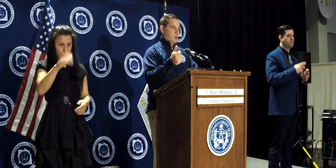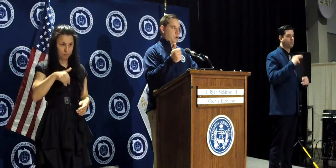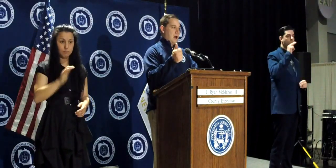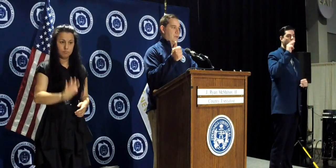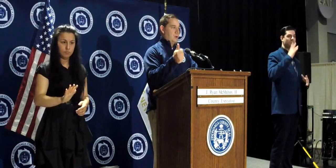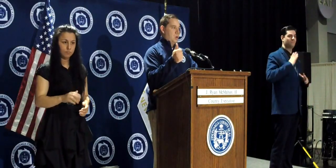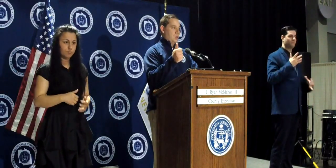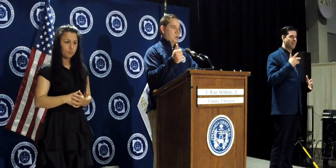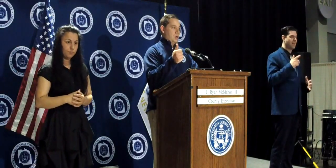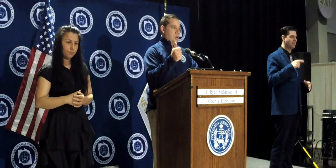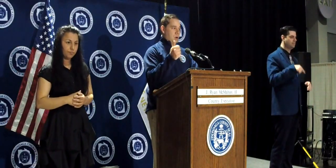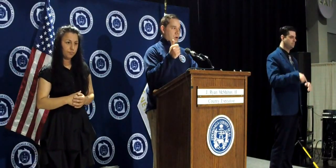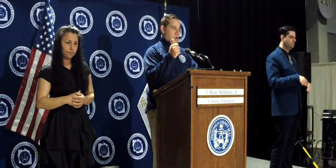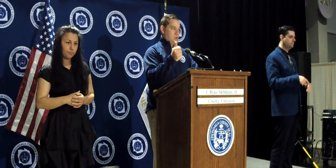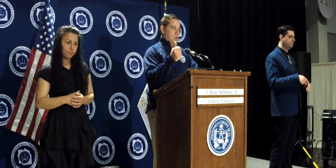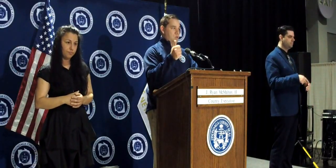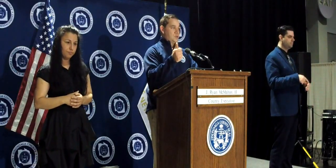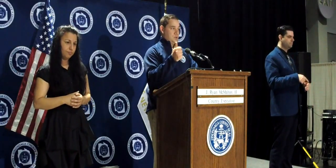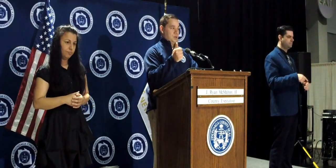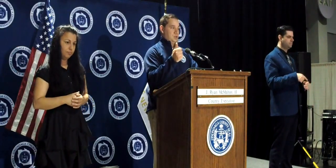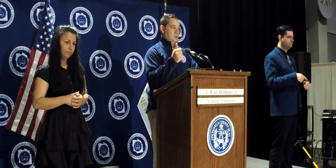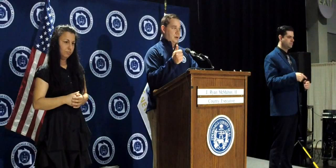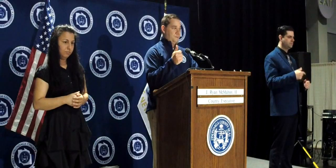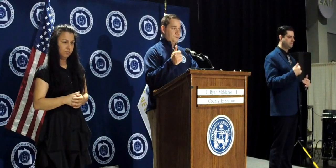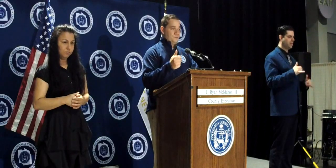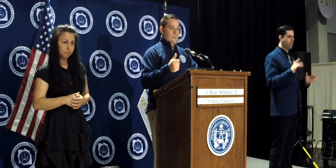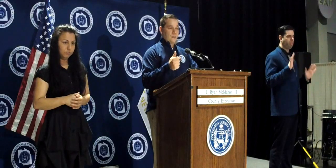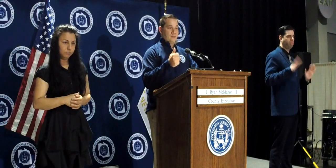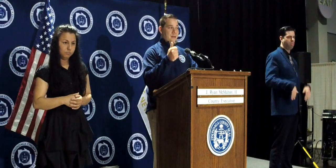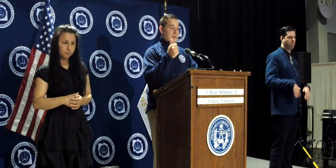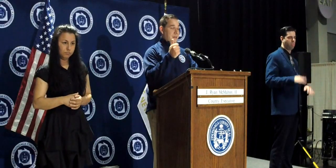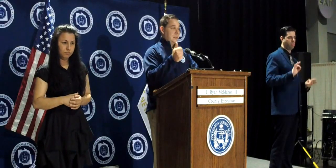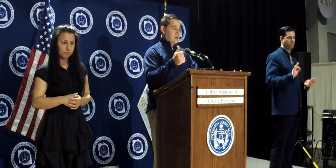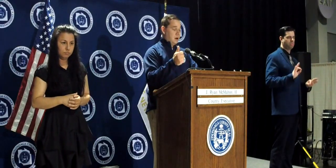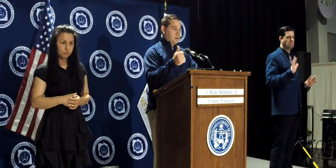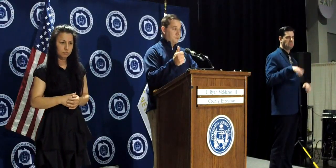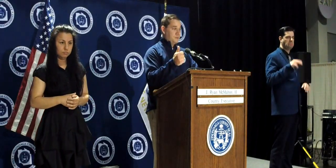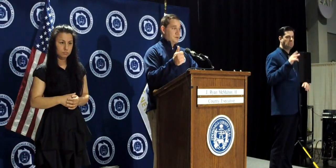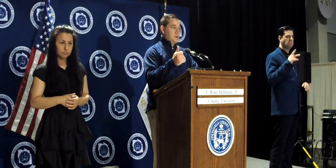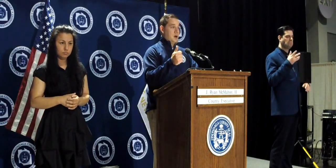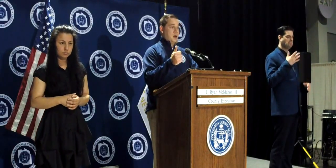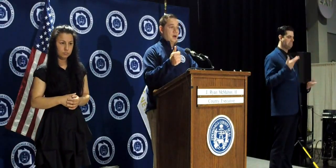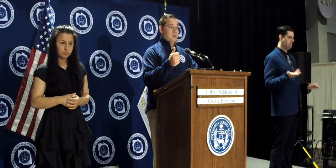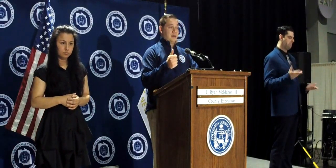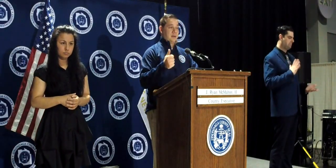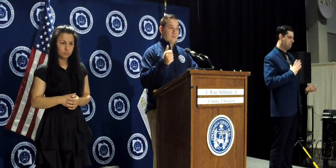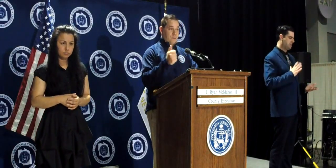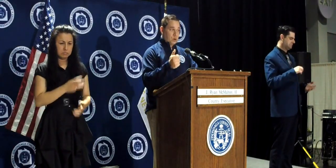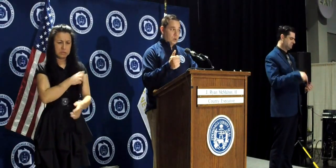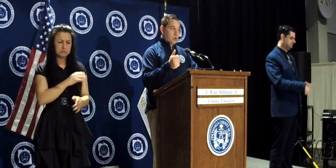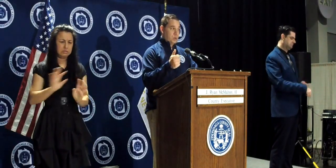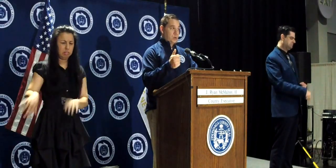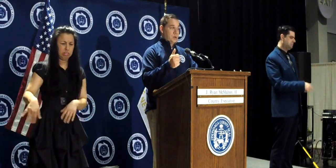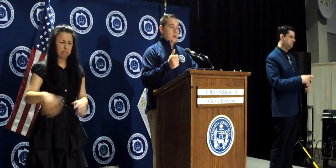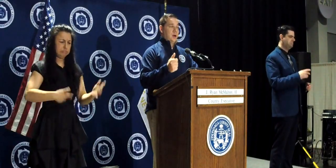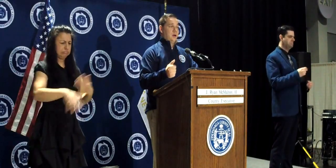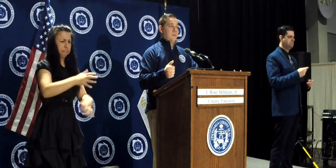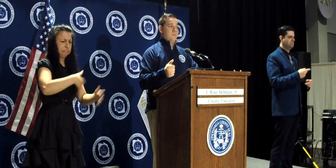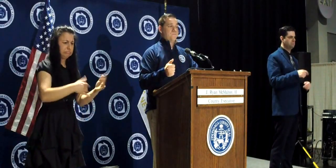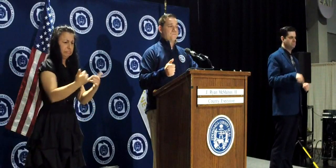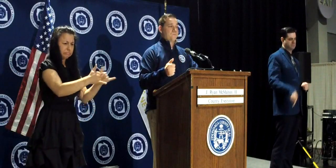starting to worry about their own situation, right? Am I going to get laid off? Am I going to get furloughed?